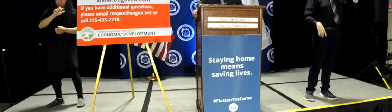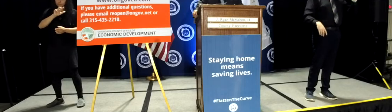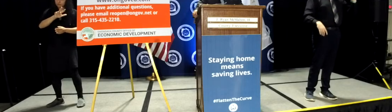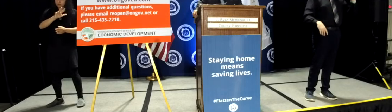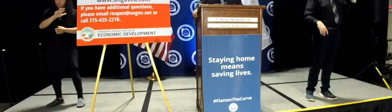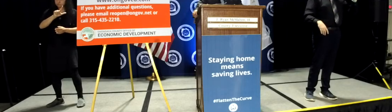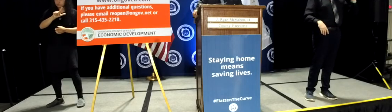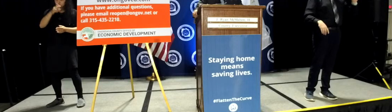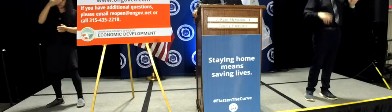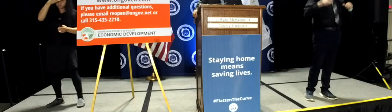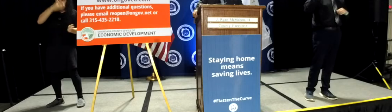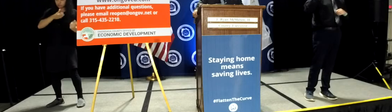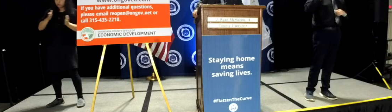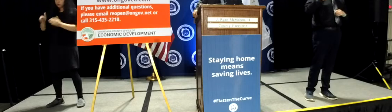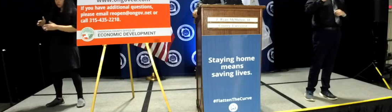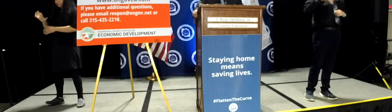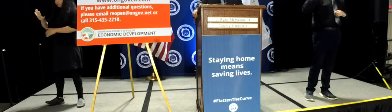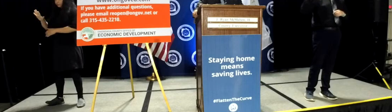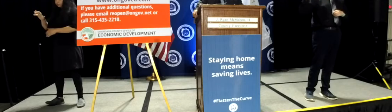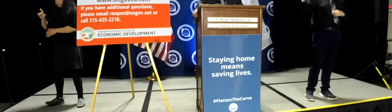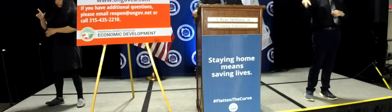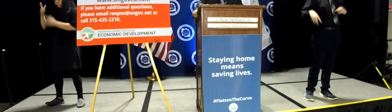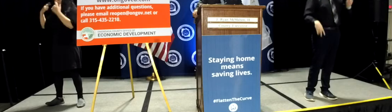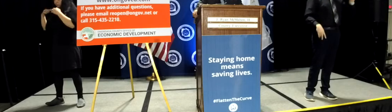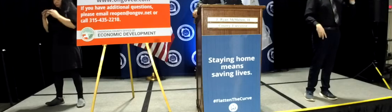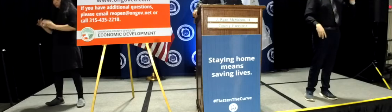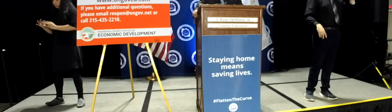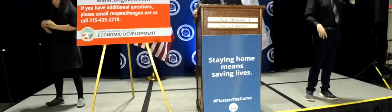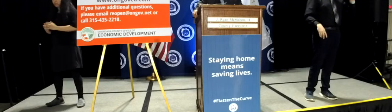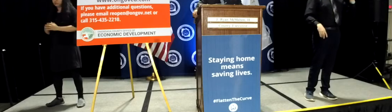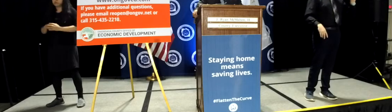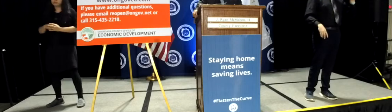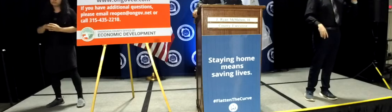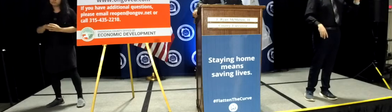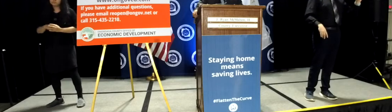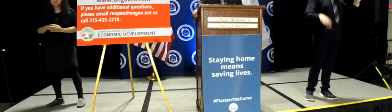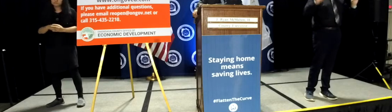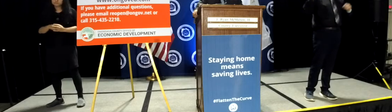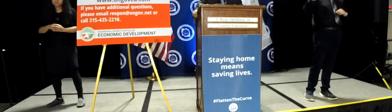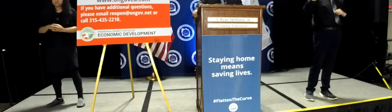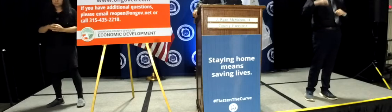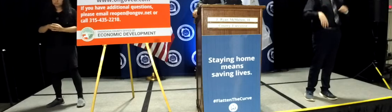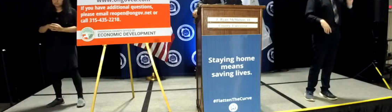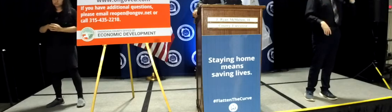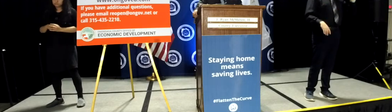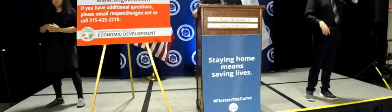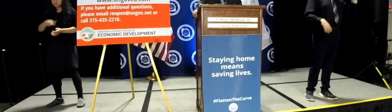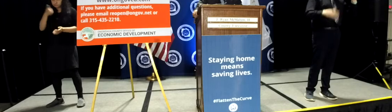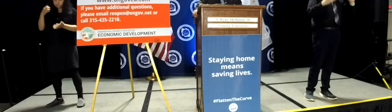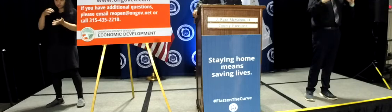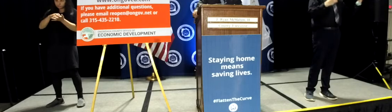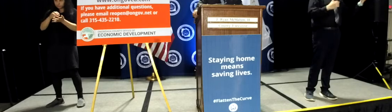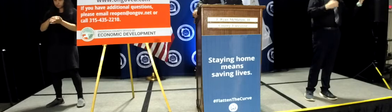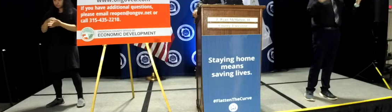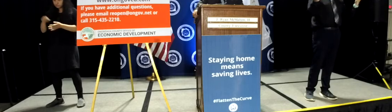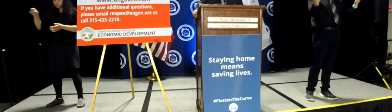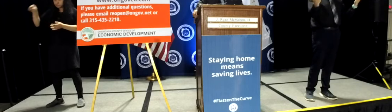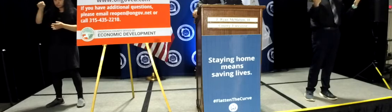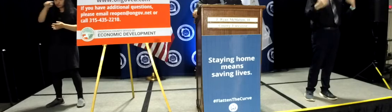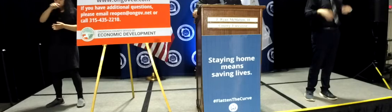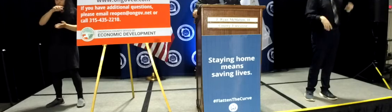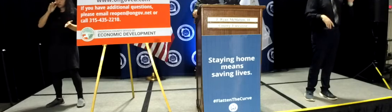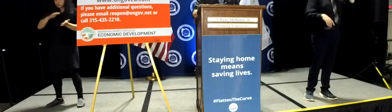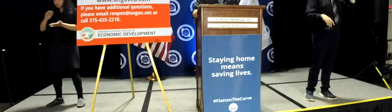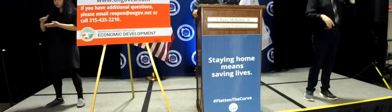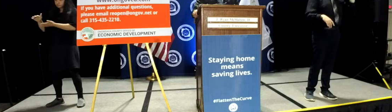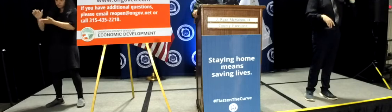cases, 15 recoveries. Lafayette, 7 cases, 3 recoveries. Marcellus, 7 cases, 6 recoveries.